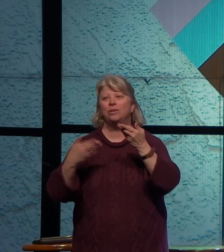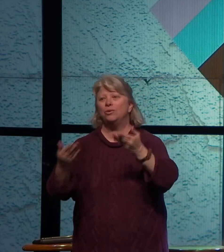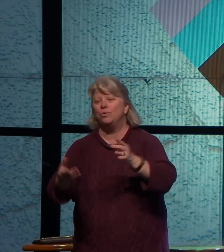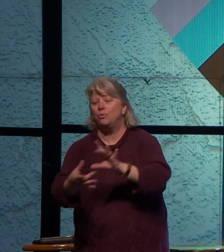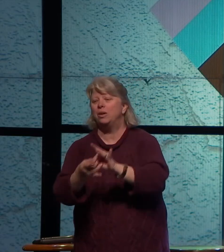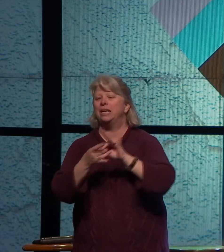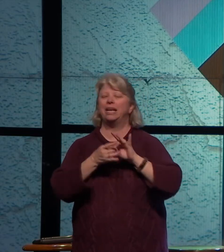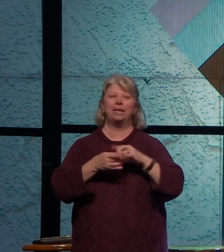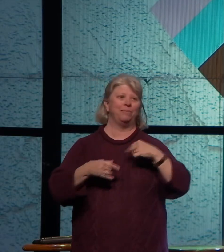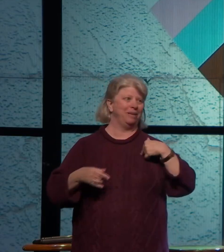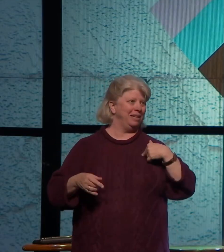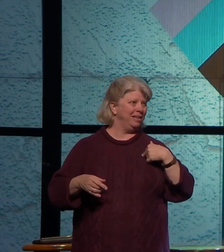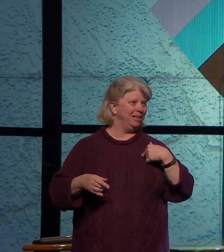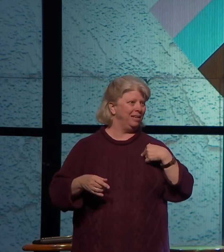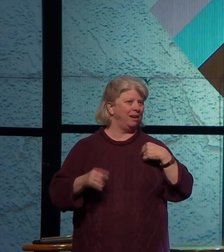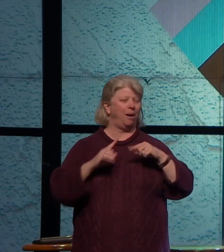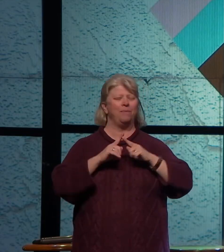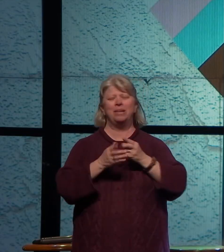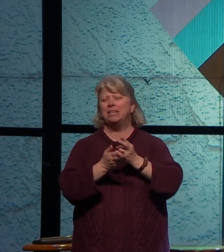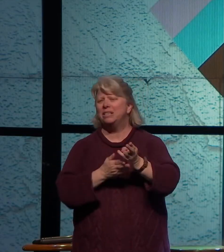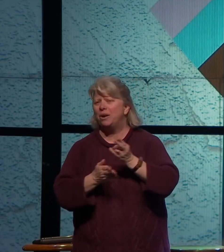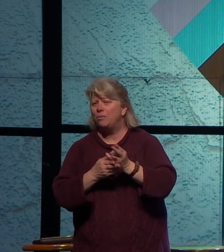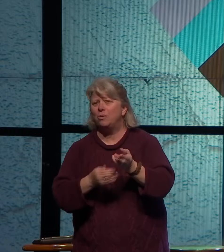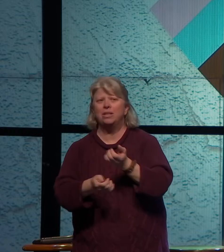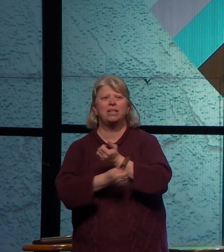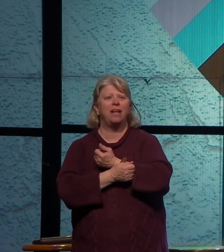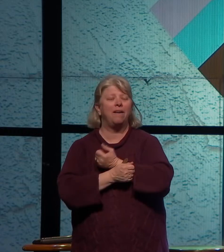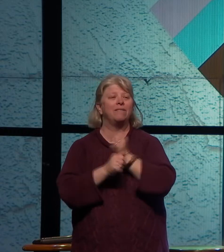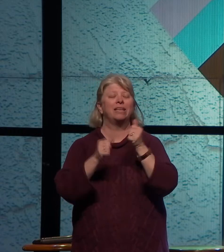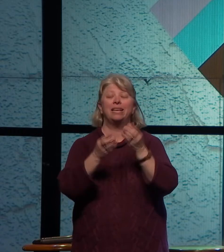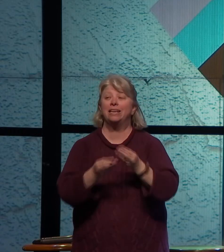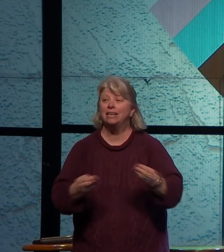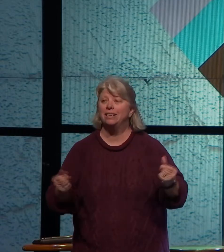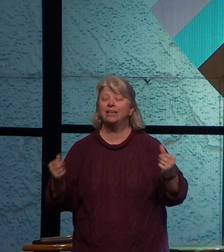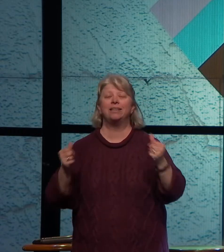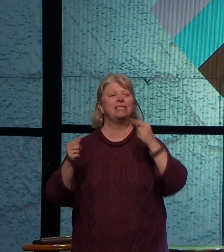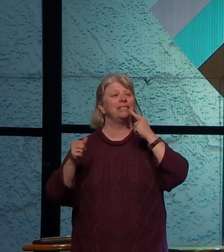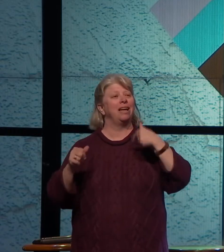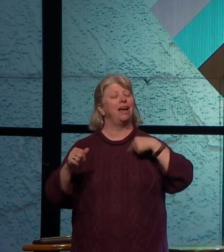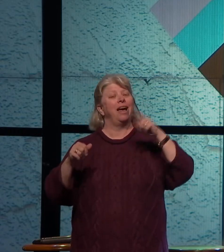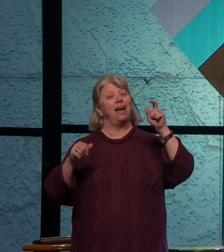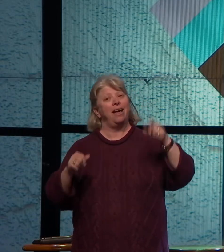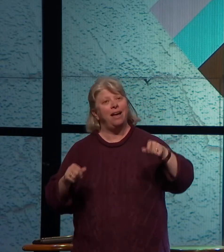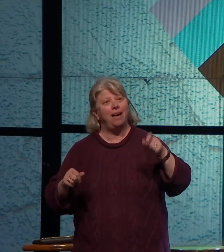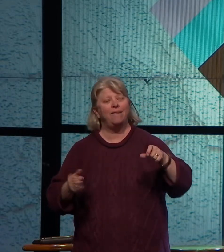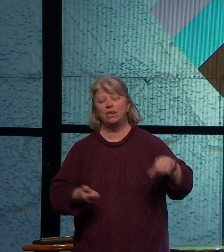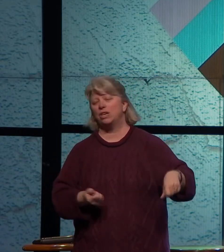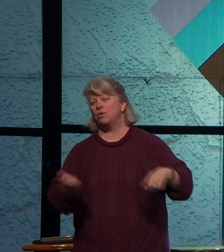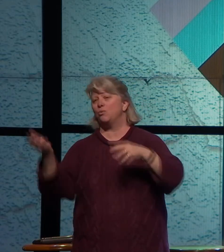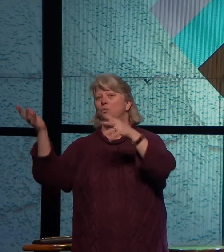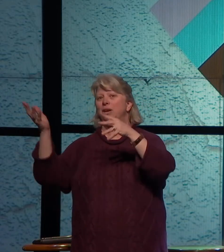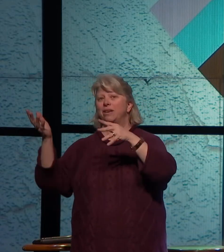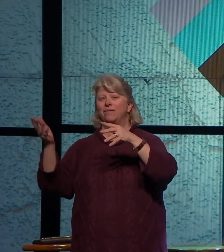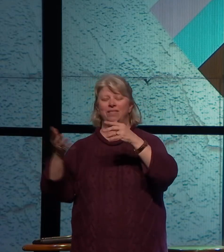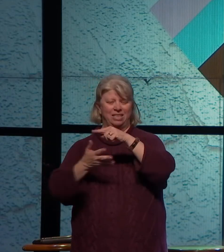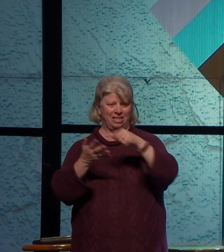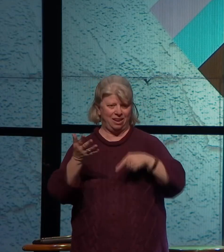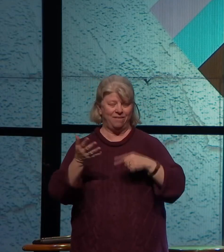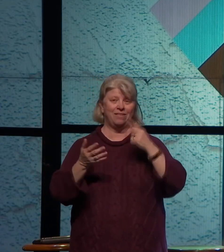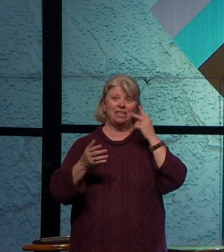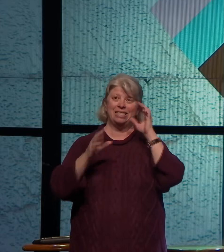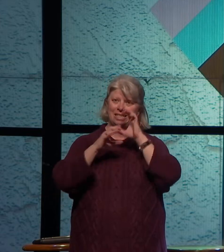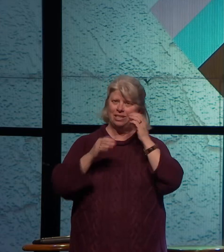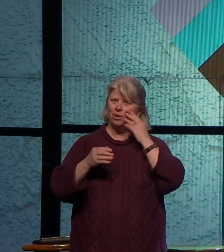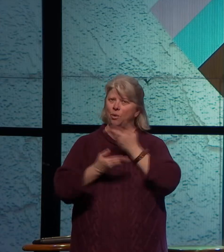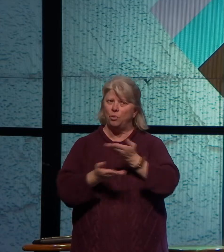to me. But genuine love that can heal and bring freedom says, I have to get rid of all of that stuff, and I have to seek